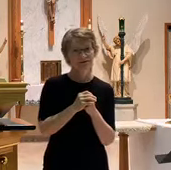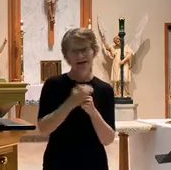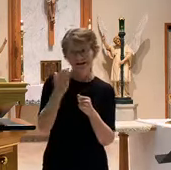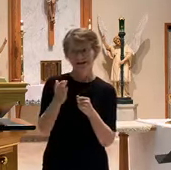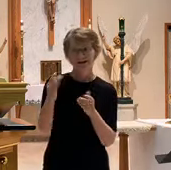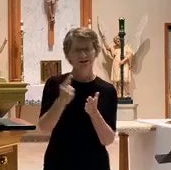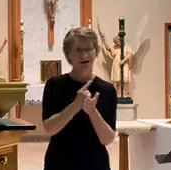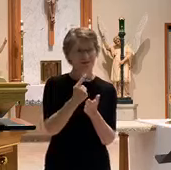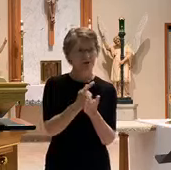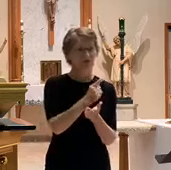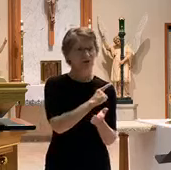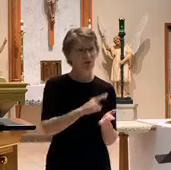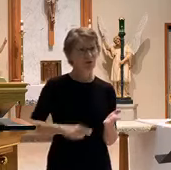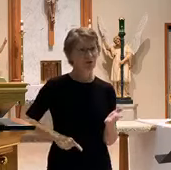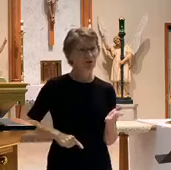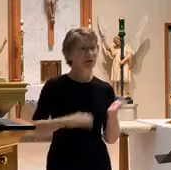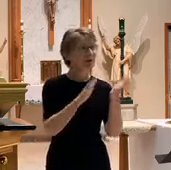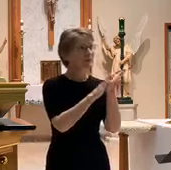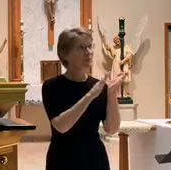The Gospel of the Lord.